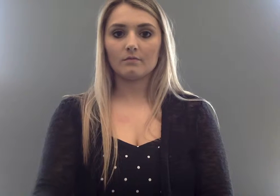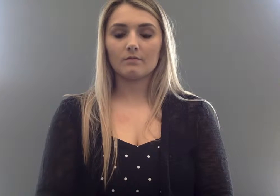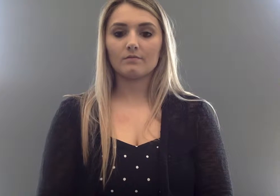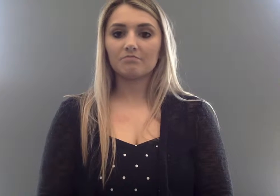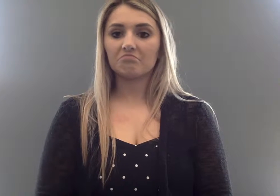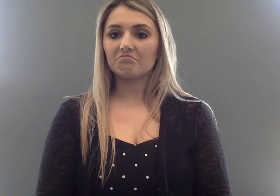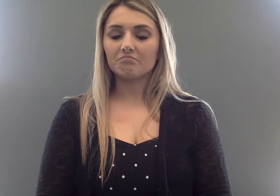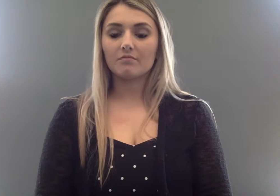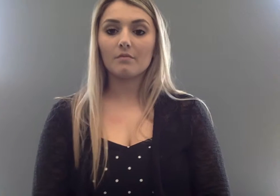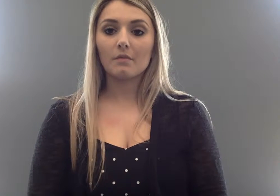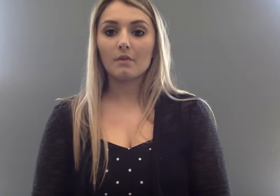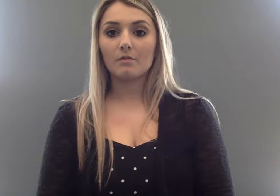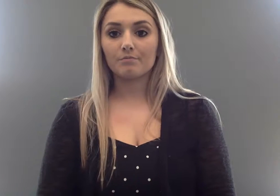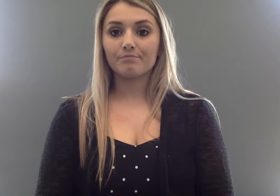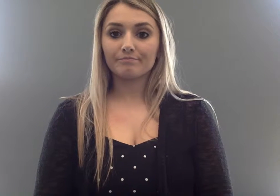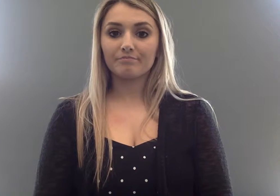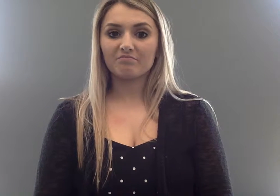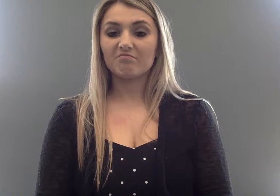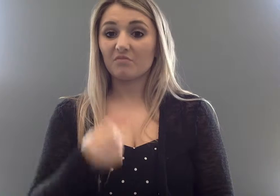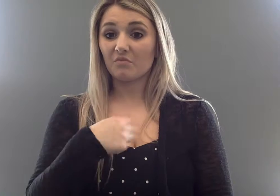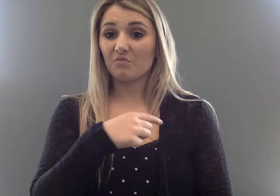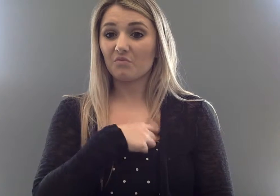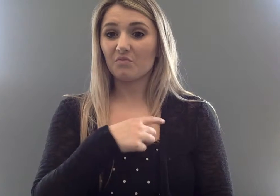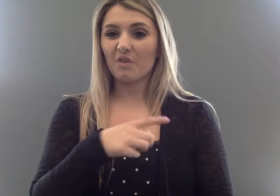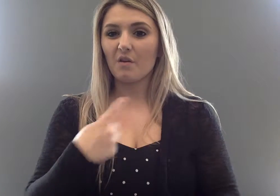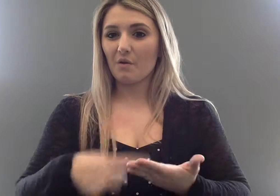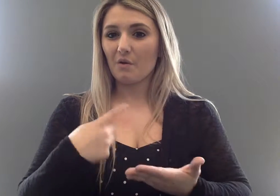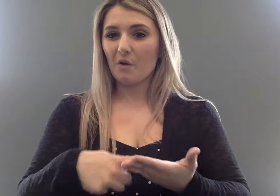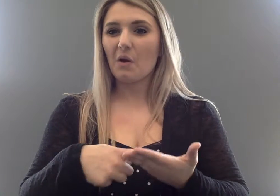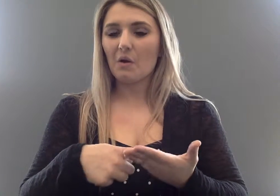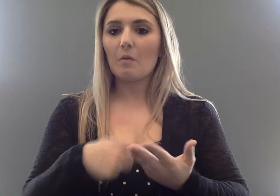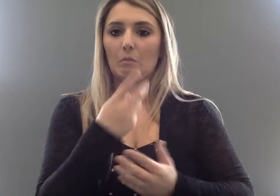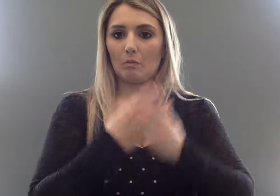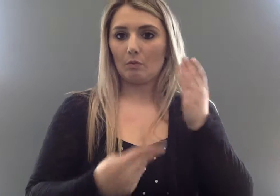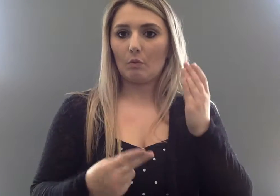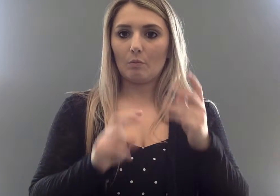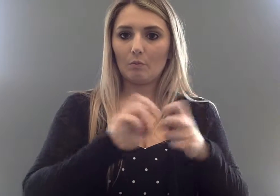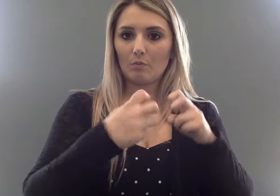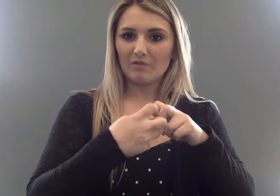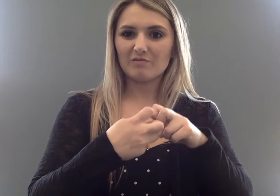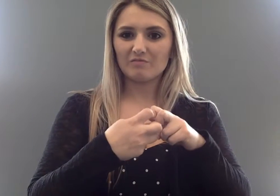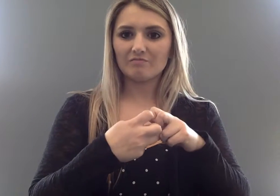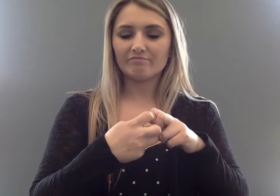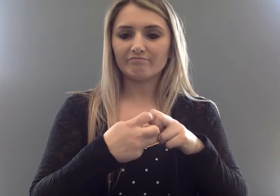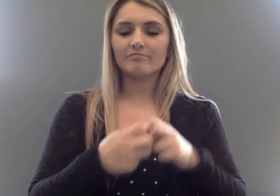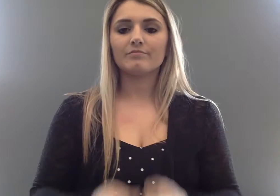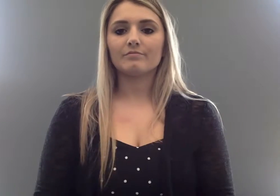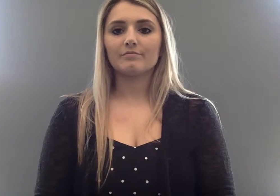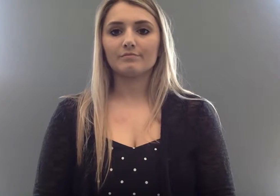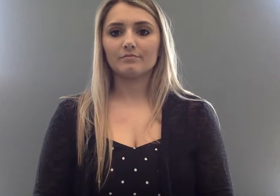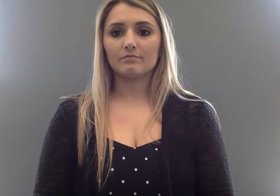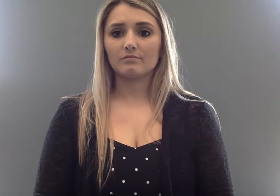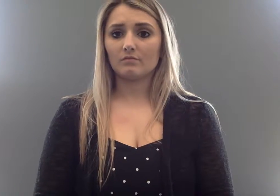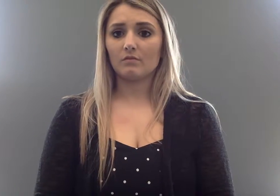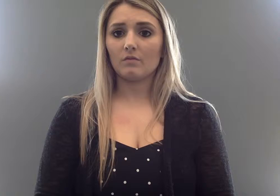right. We're also going to talk about problems that both sides had right now. So we have the British side, and we